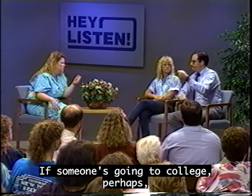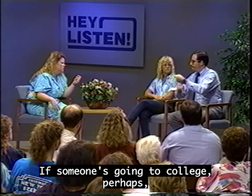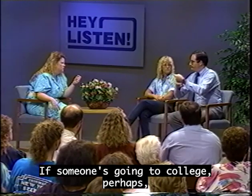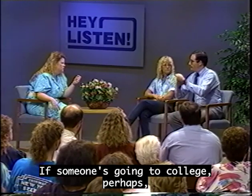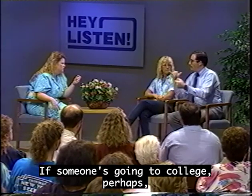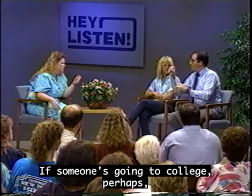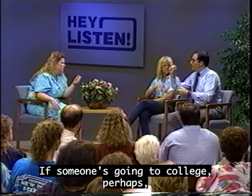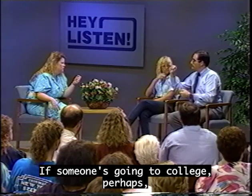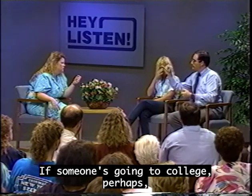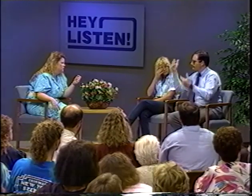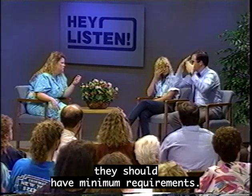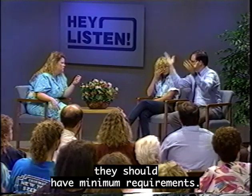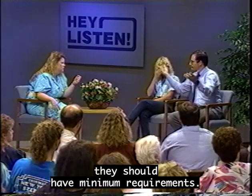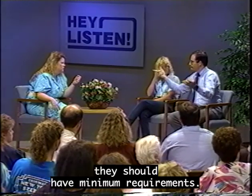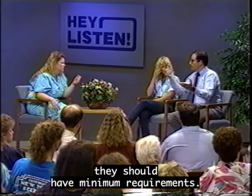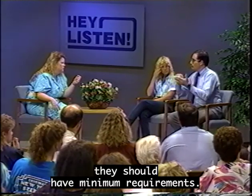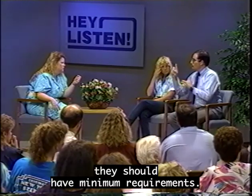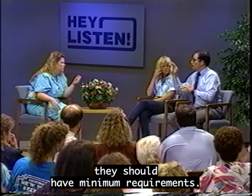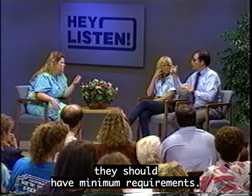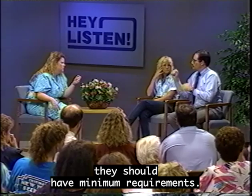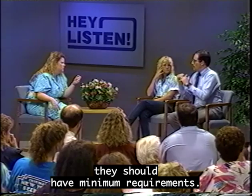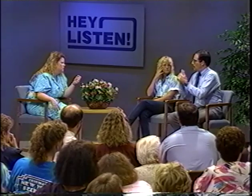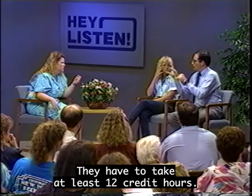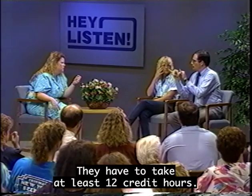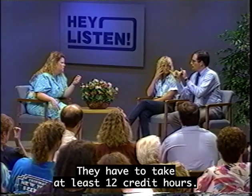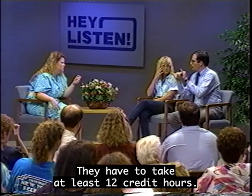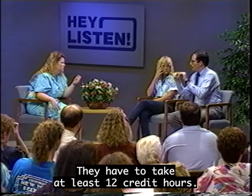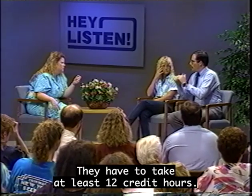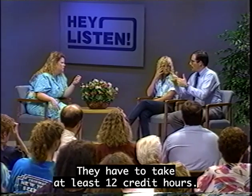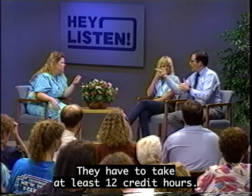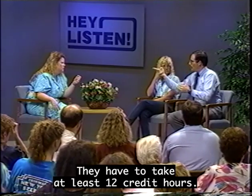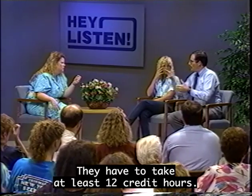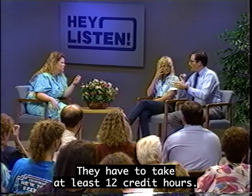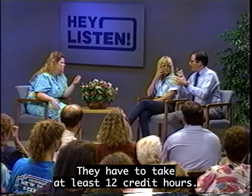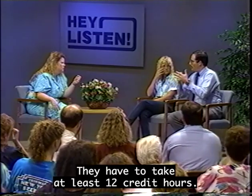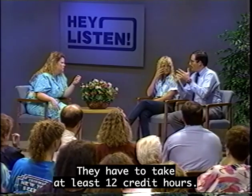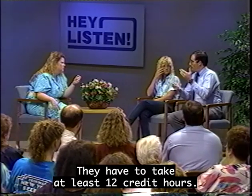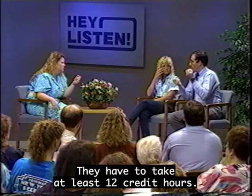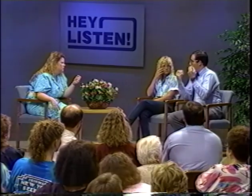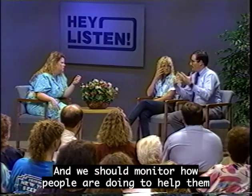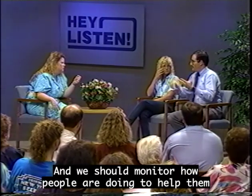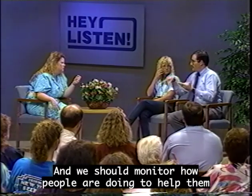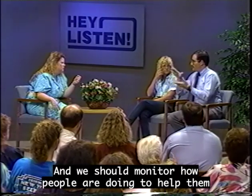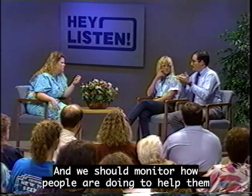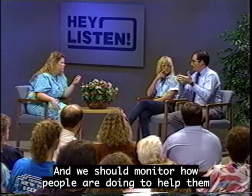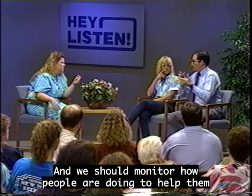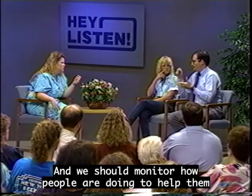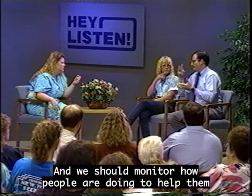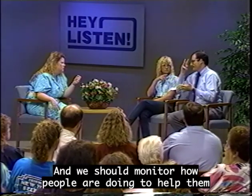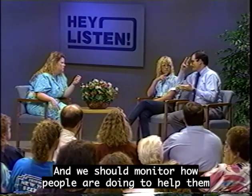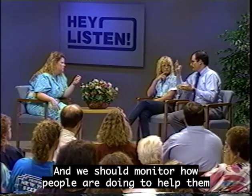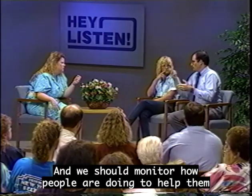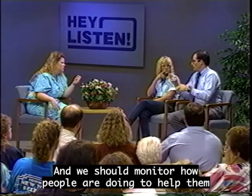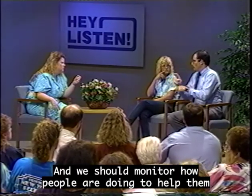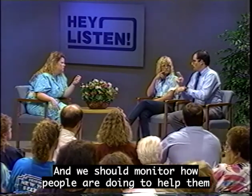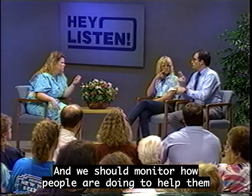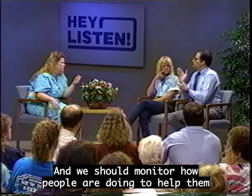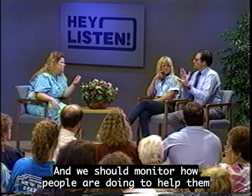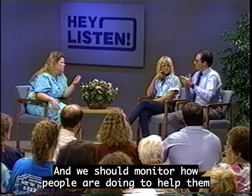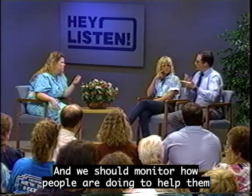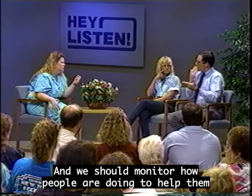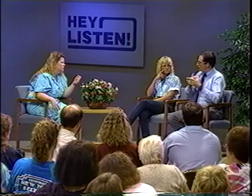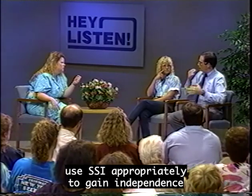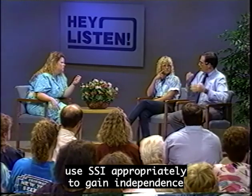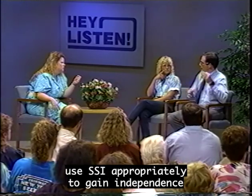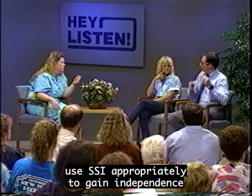requirements. If someone's going to college, perhaps, they should have minimum requirements. They have to take at least 12 credit hours. And we should monitor how people are doing to